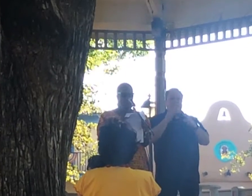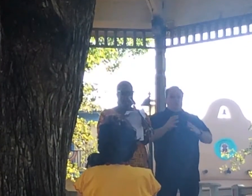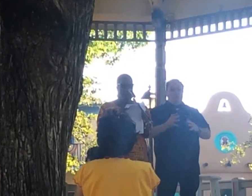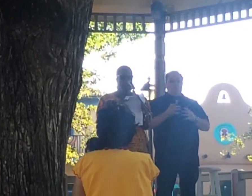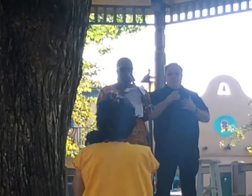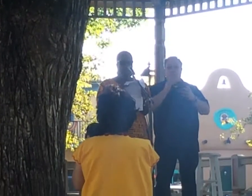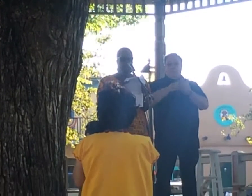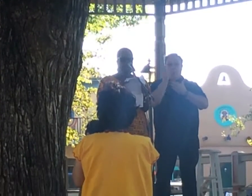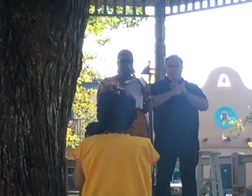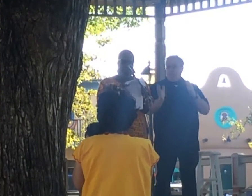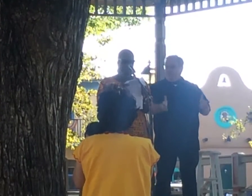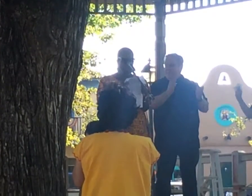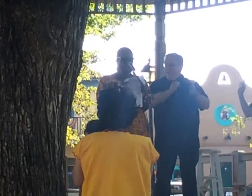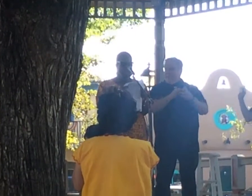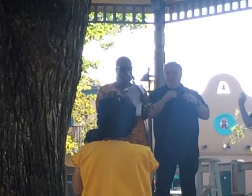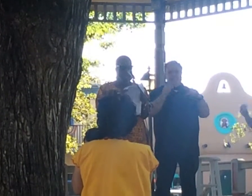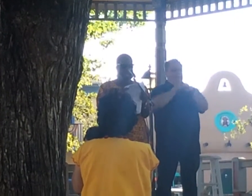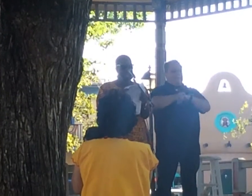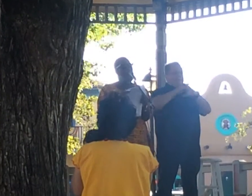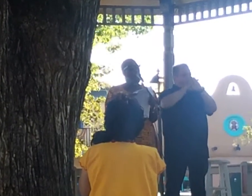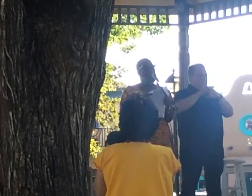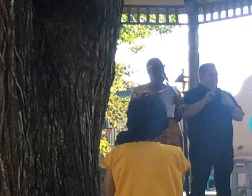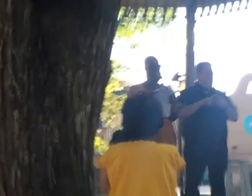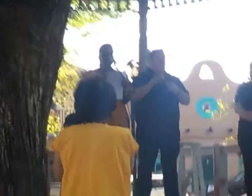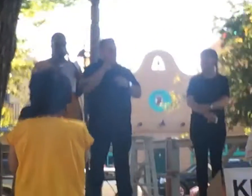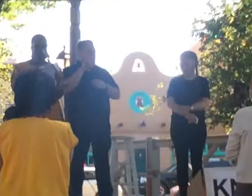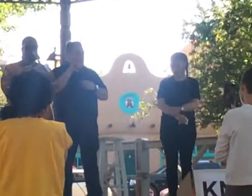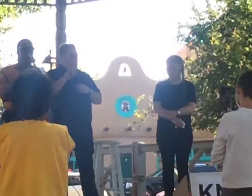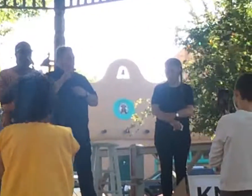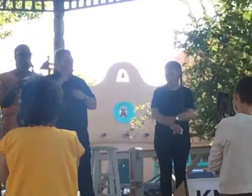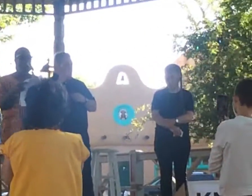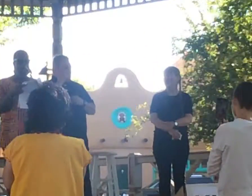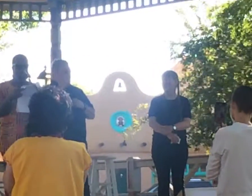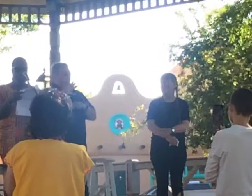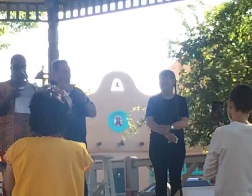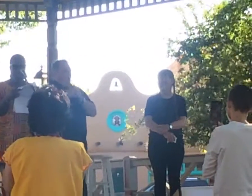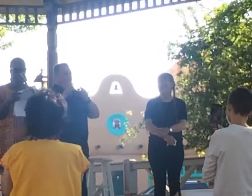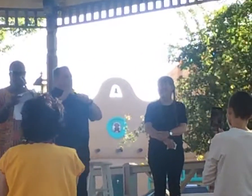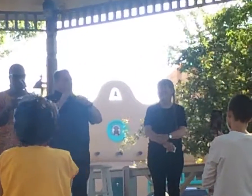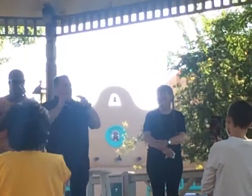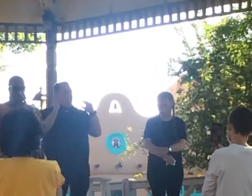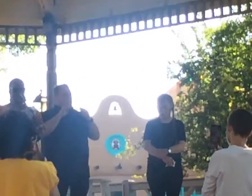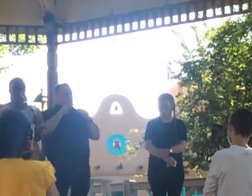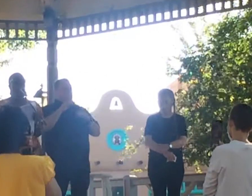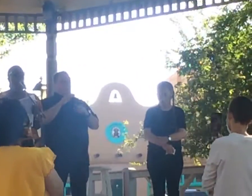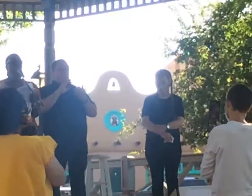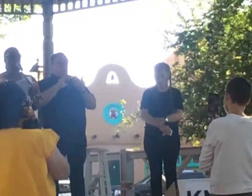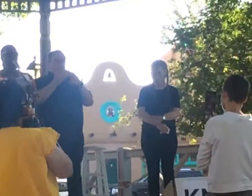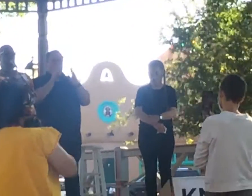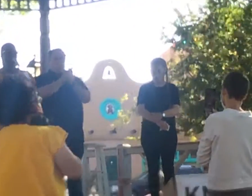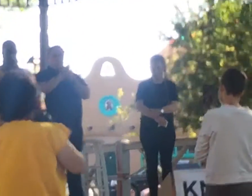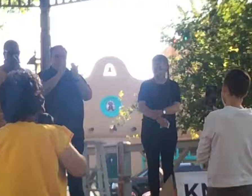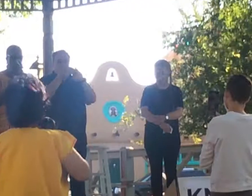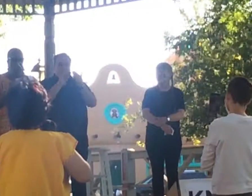of programs to advance violence prevention and anti-racism on all levels in our campus community and